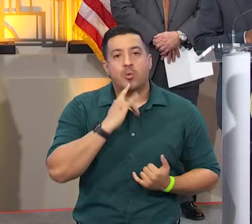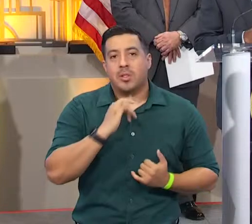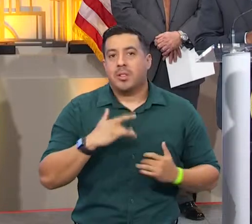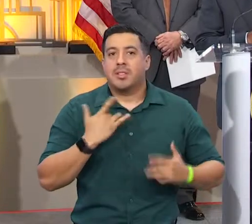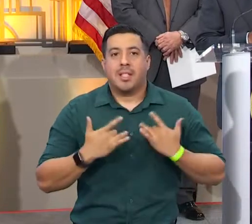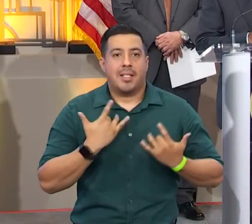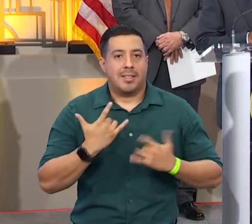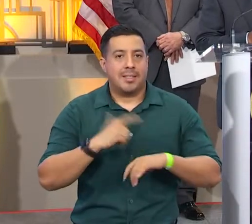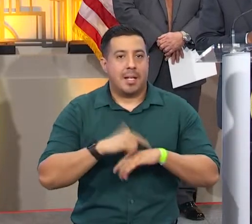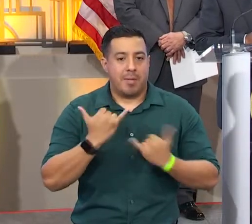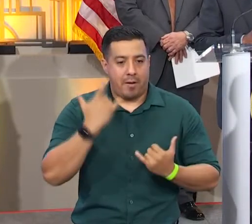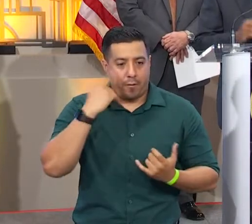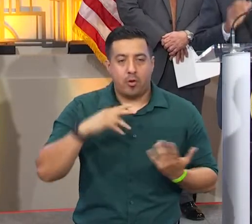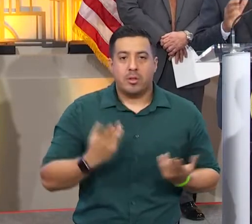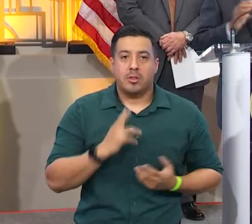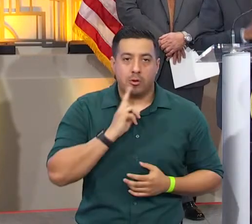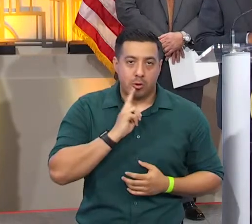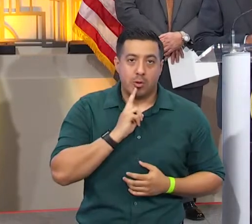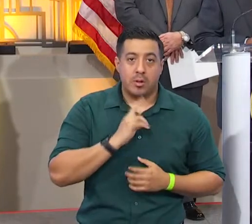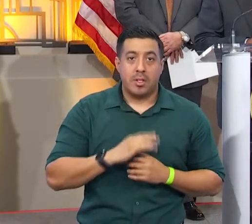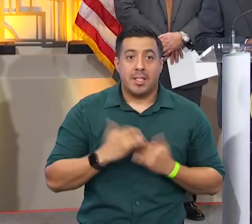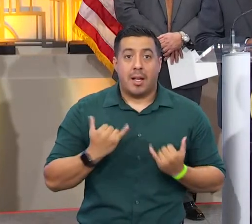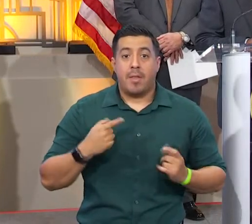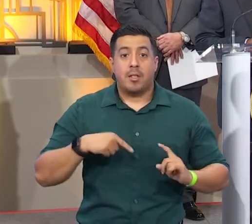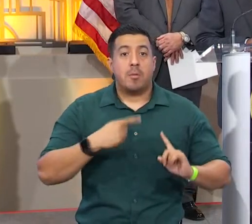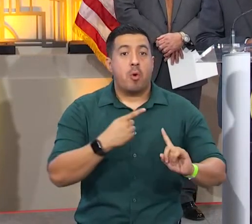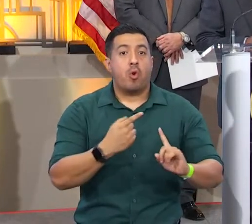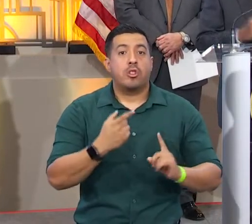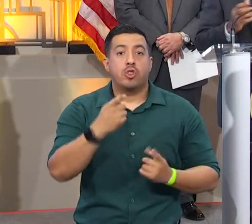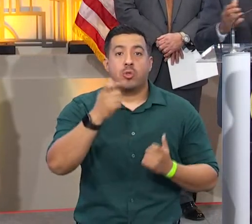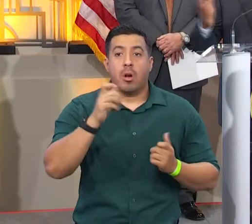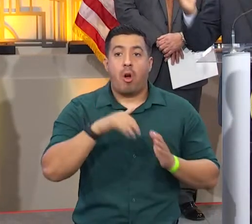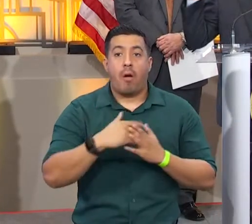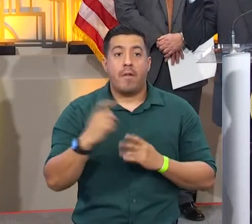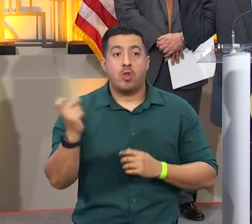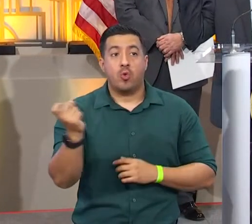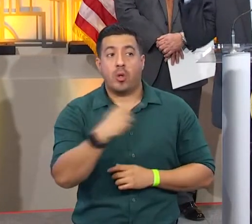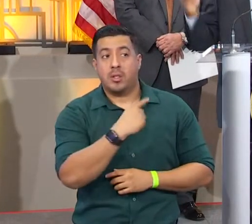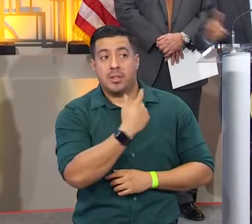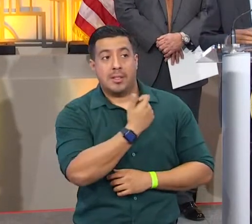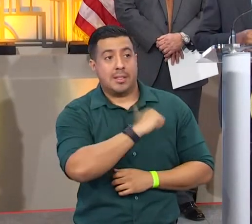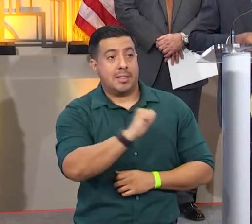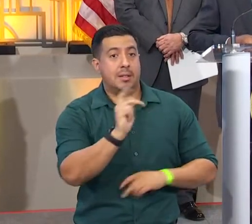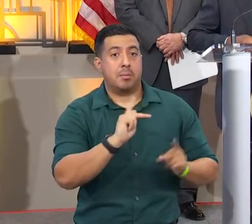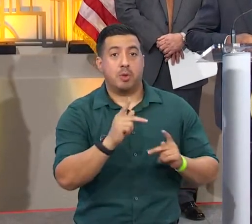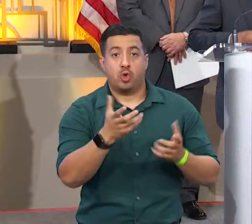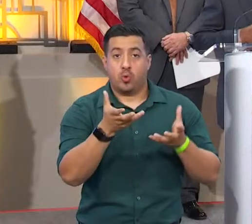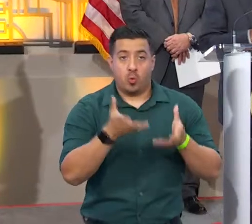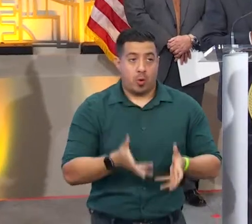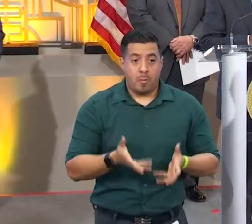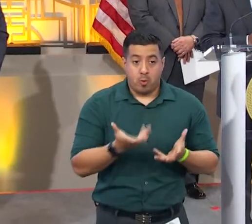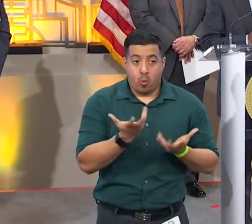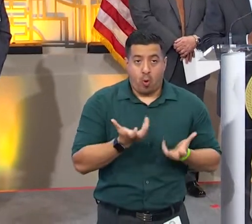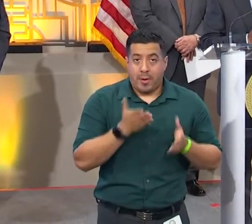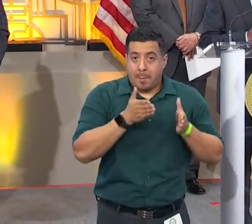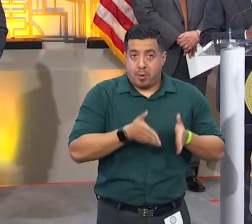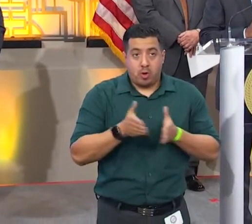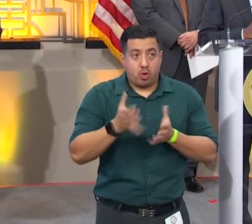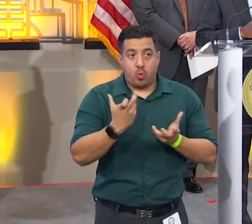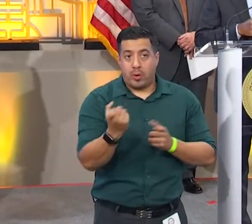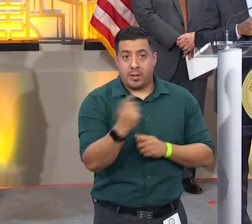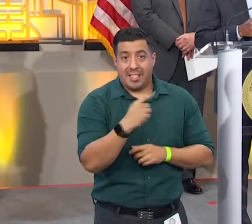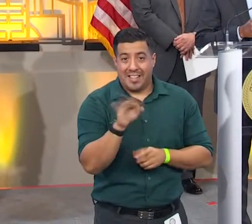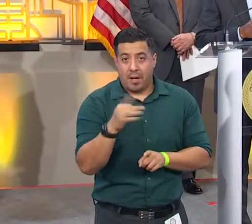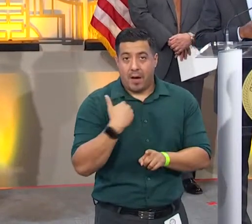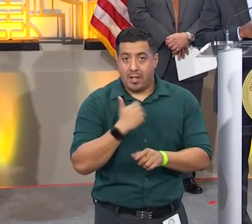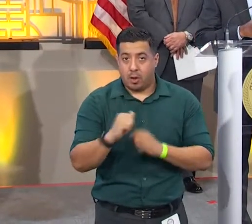to be in the city of Houston, and at this point, you can direct your questions to any of these persons up here if you